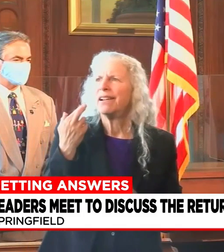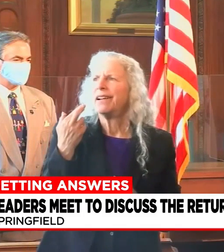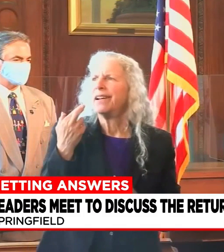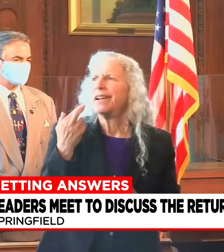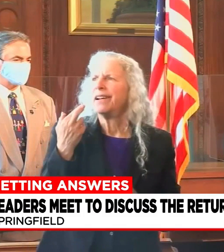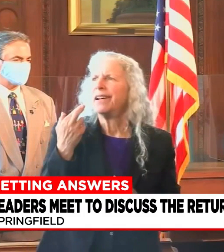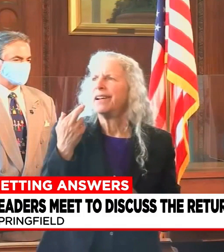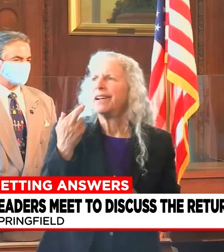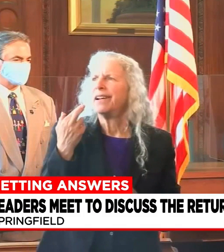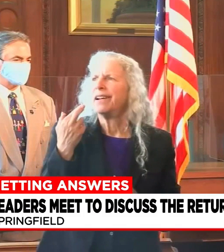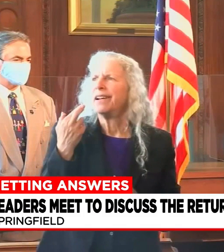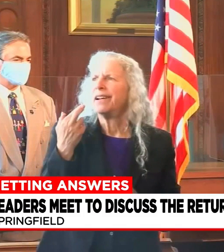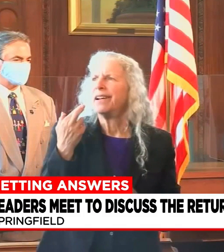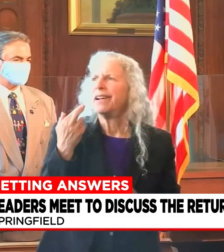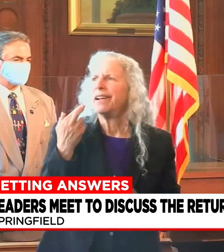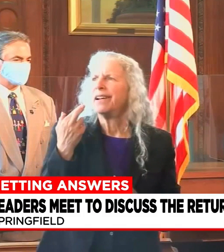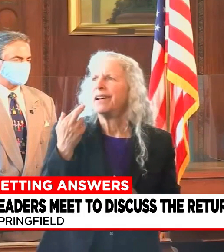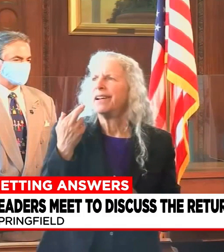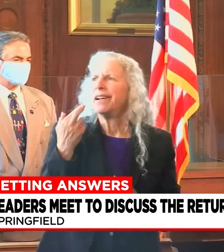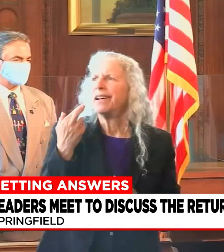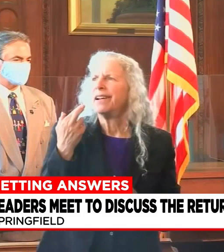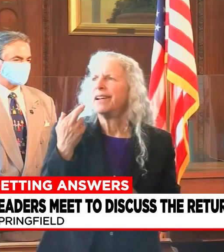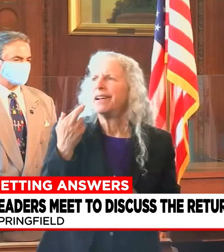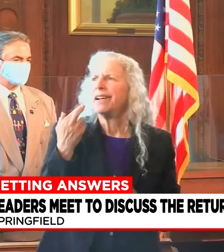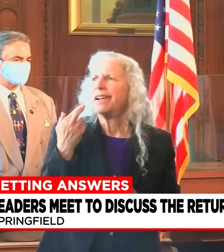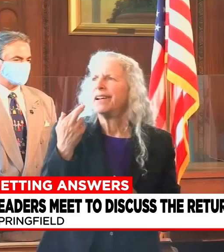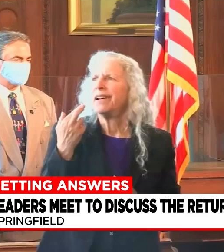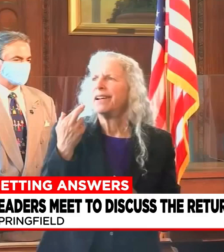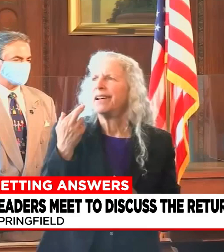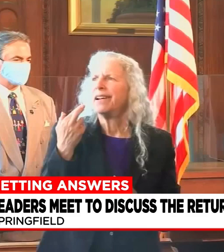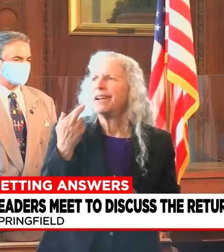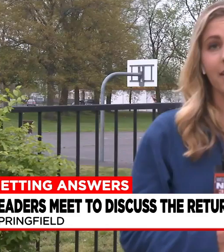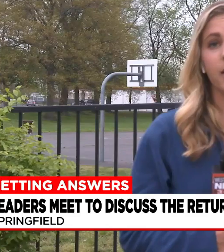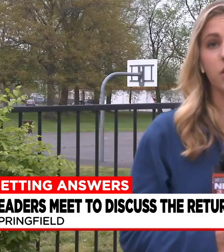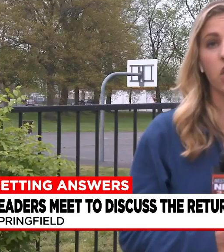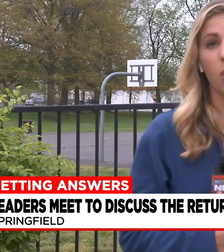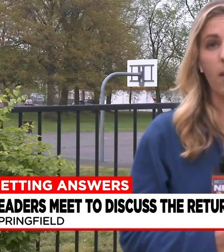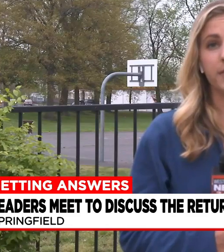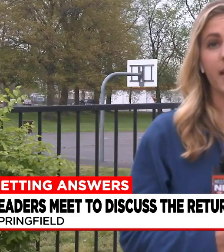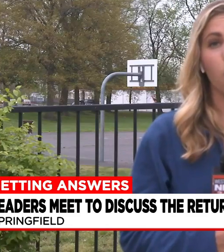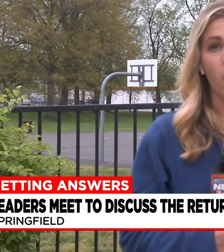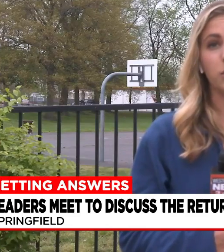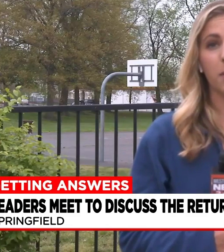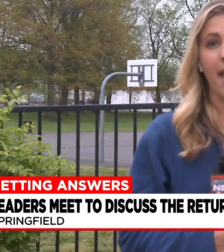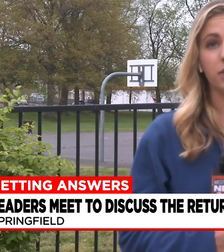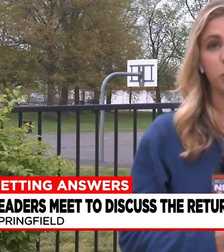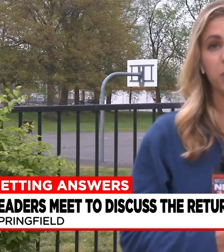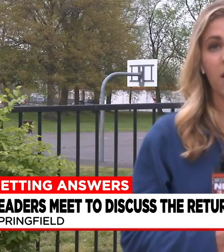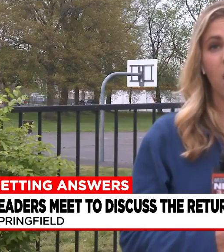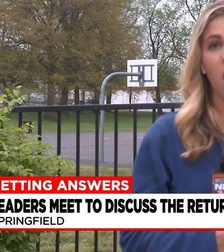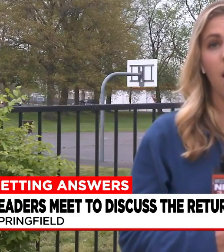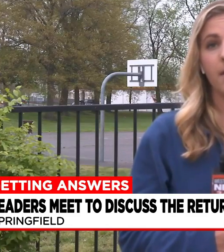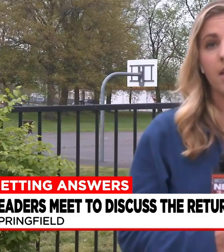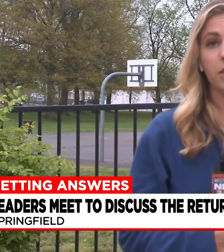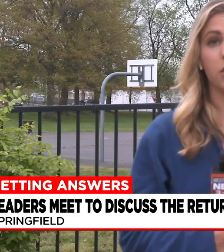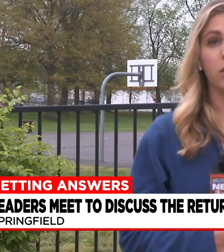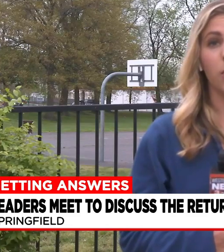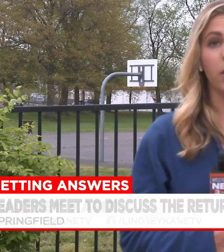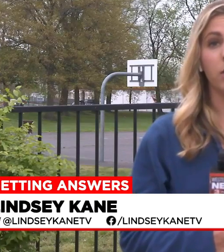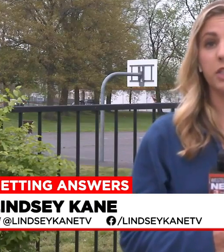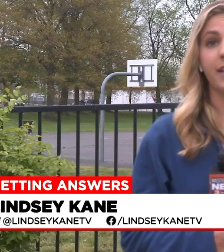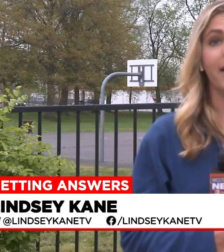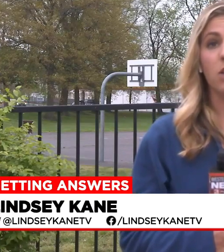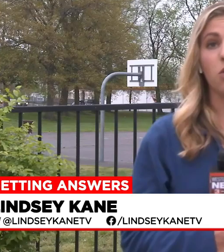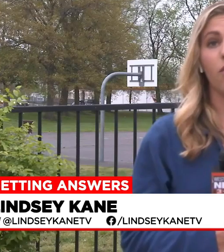McDonald says there is an online petition that currently has hundreds of signatures. That link is on our website, westernmassnews.com. She's